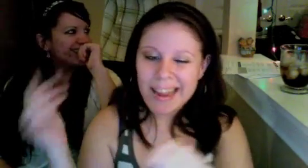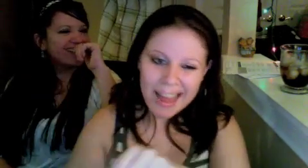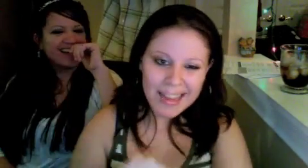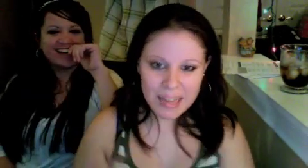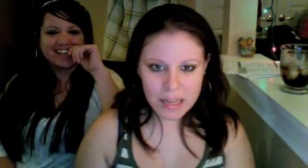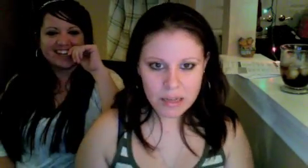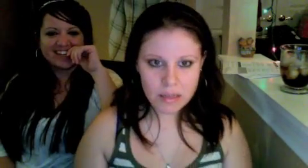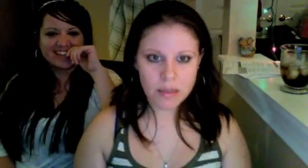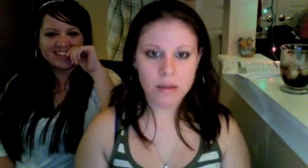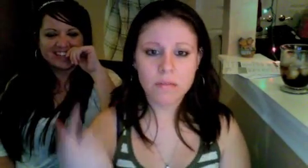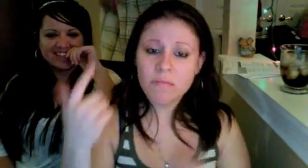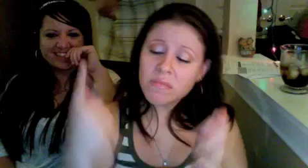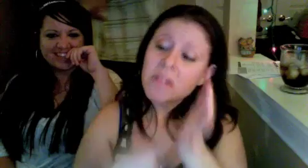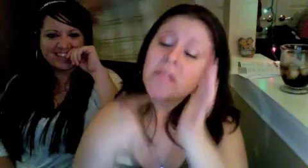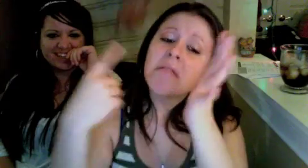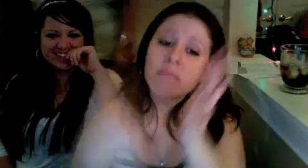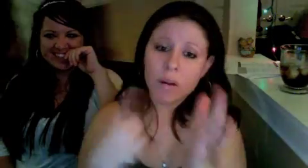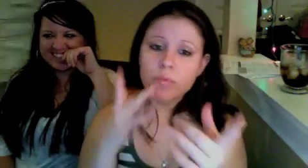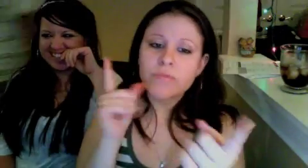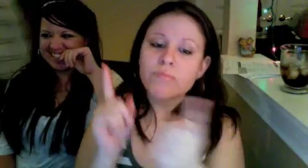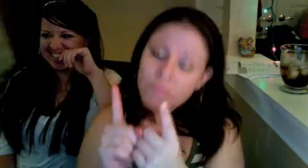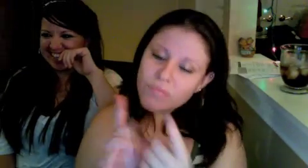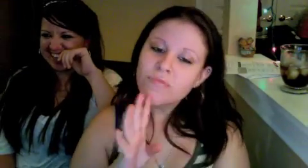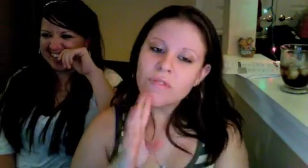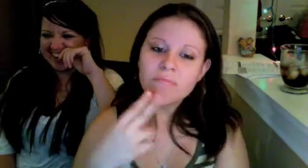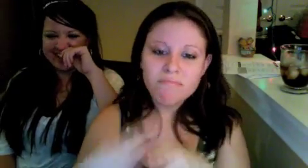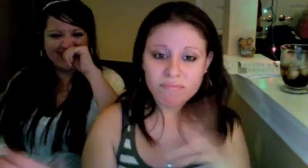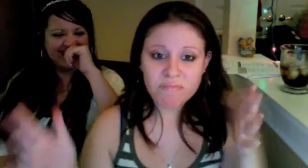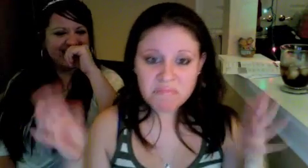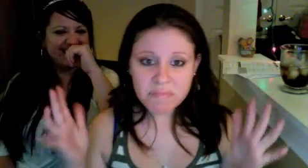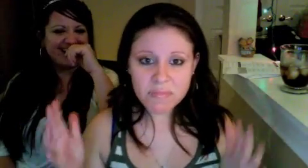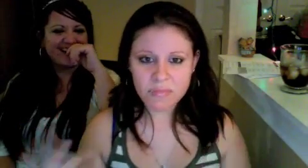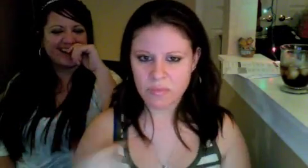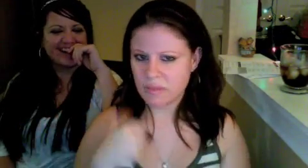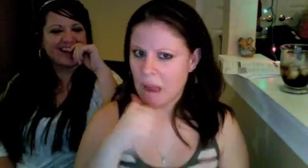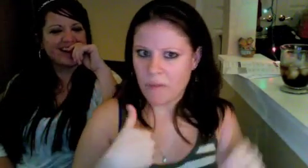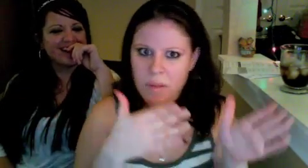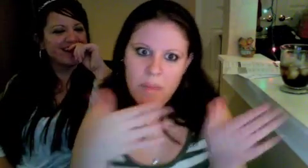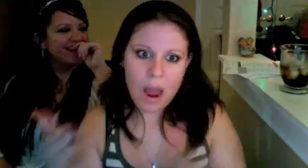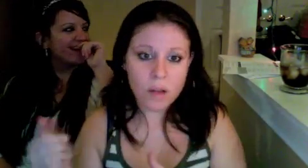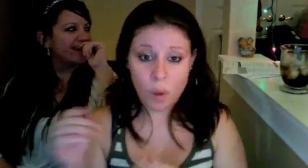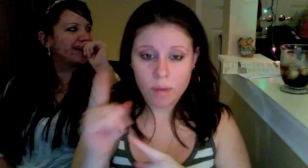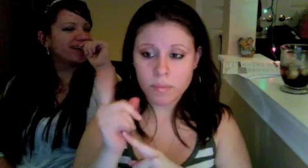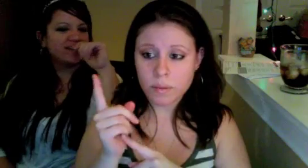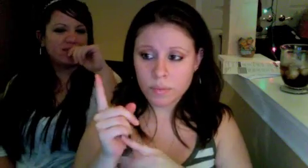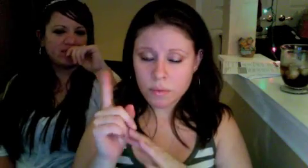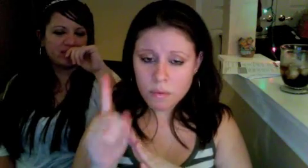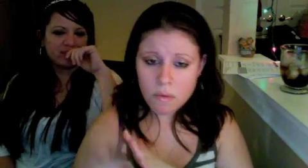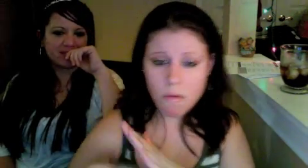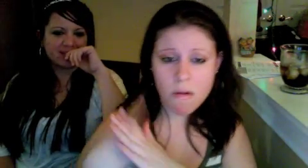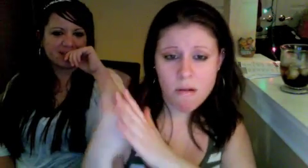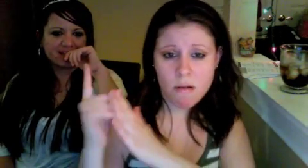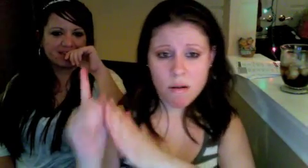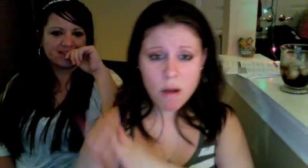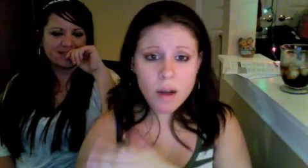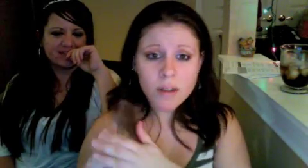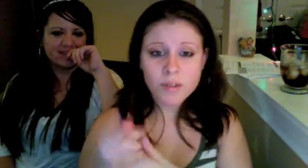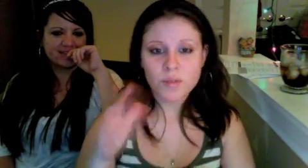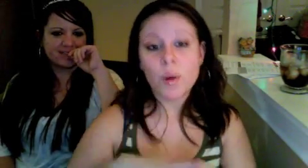in it. So every now and then we'd stop and talk for a minute. I didn't have a gimmick, so the minutes turned to hours. On her birthday, I